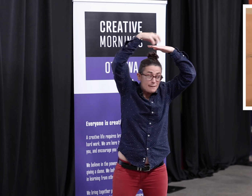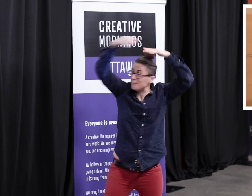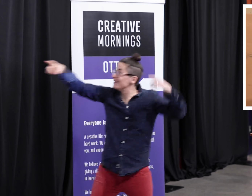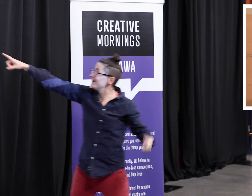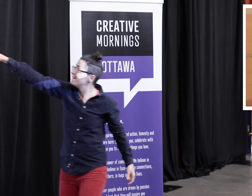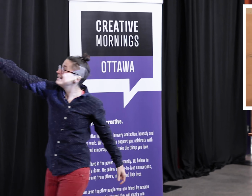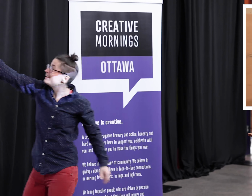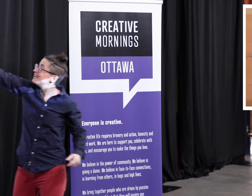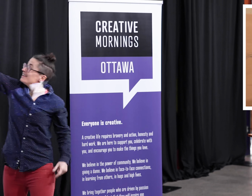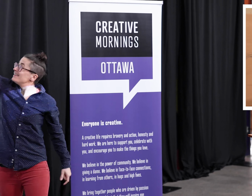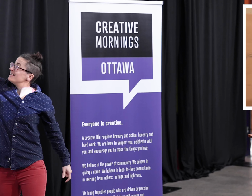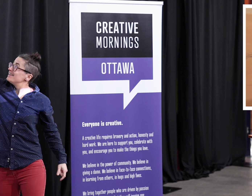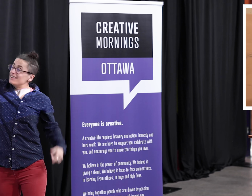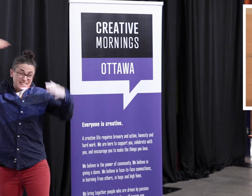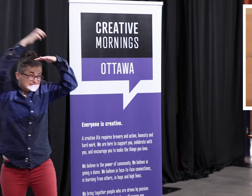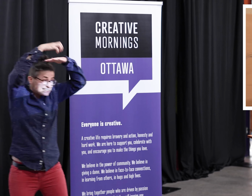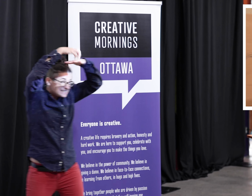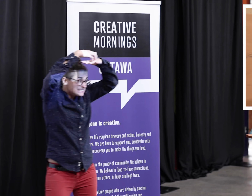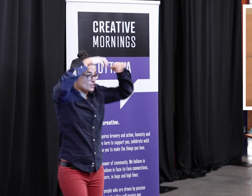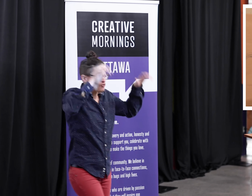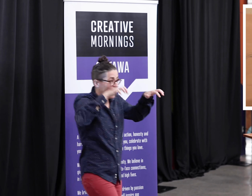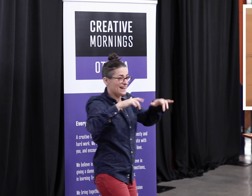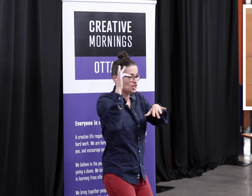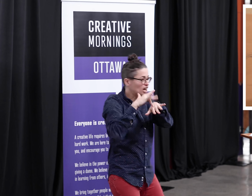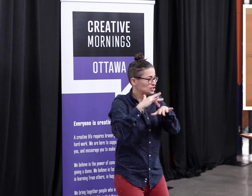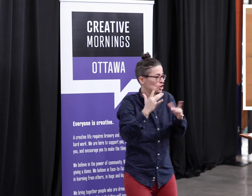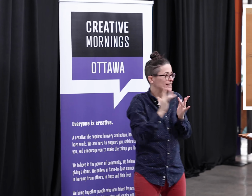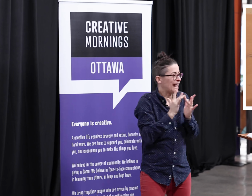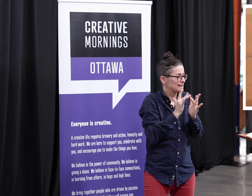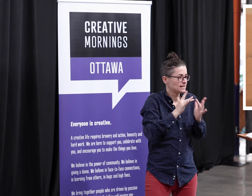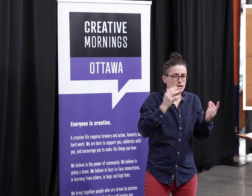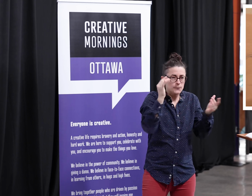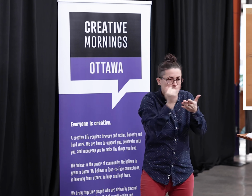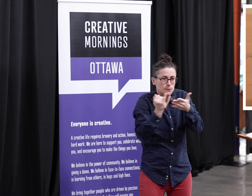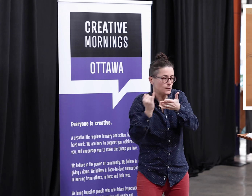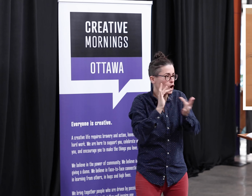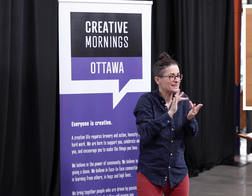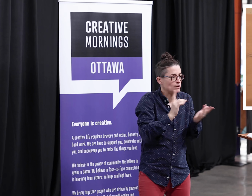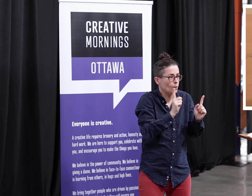right? You can see the car with the rain hitting